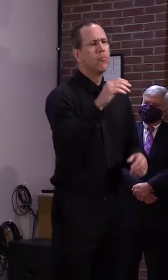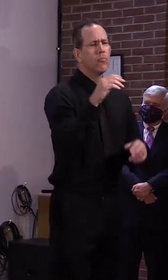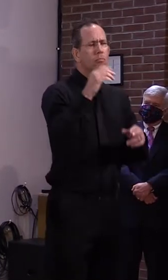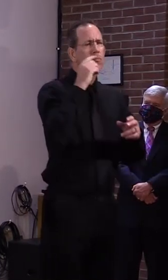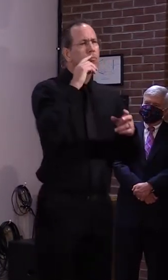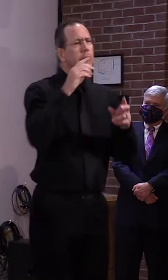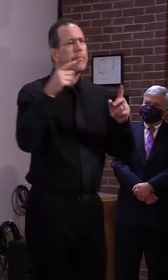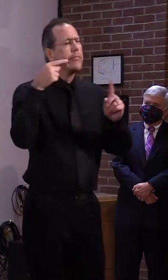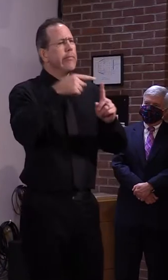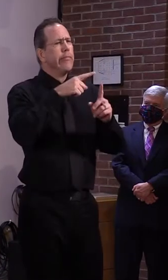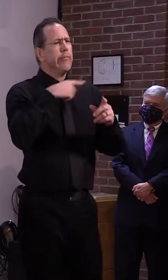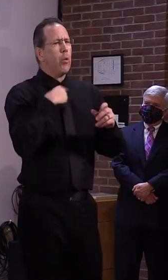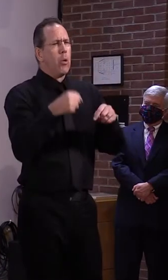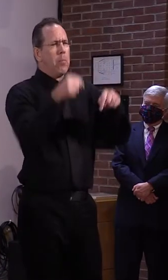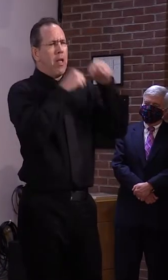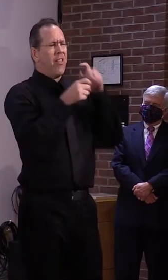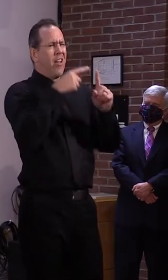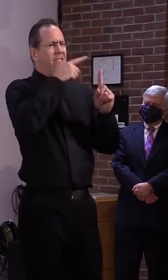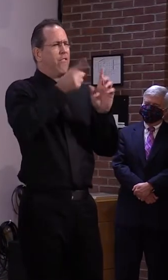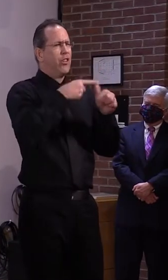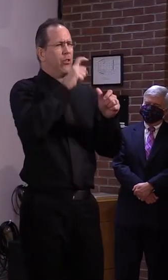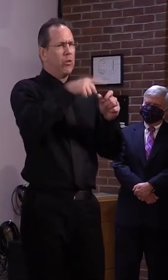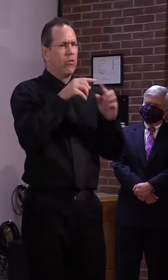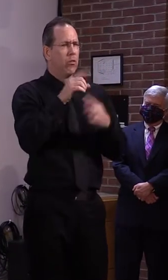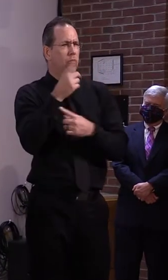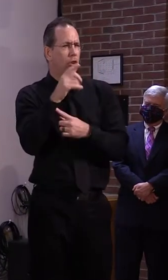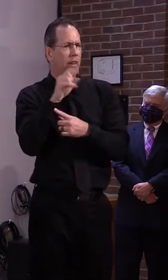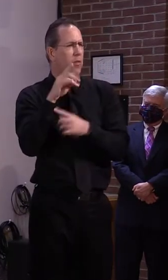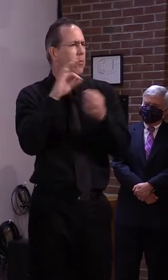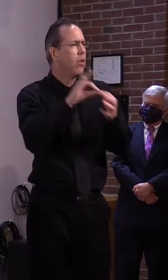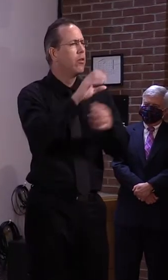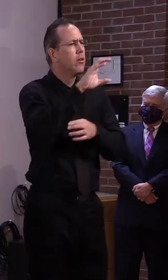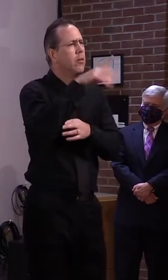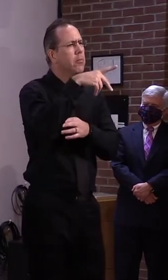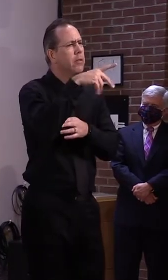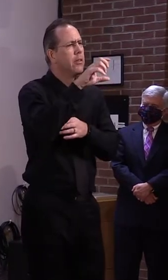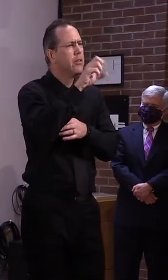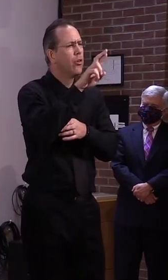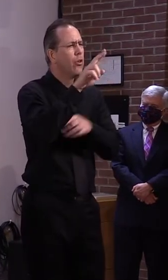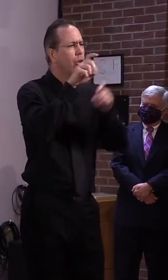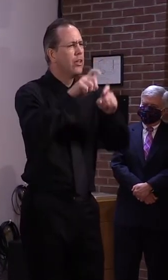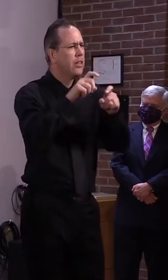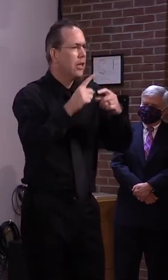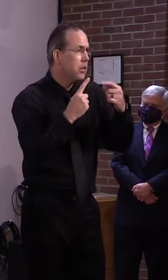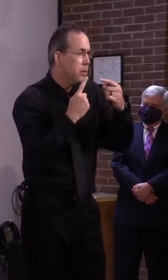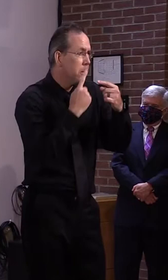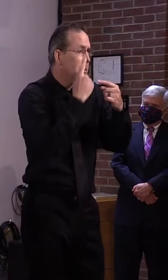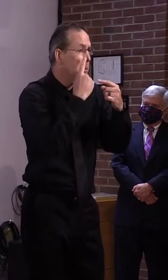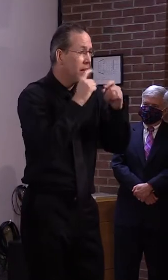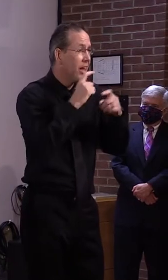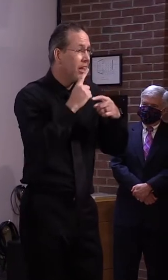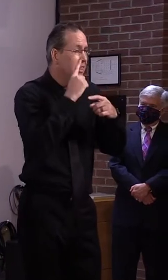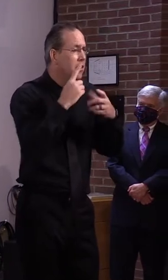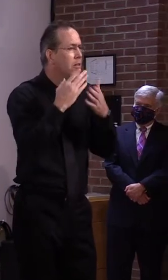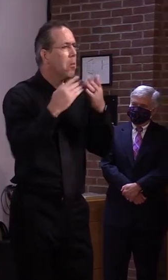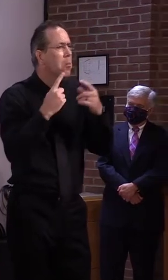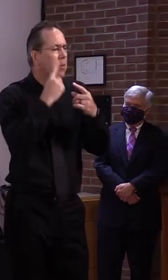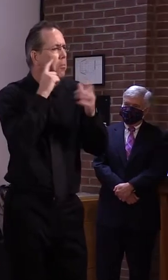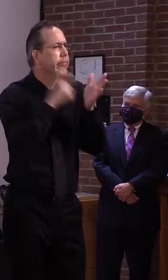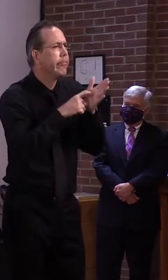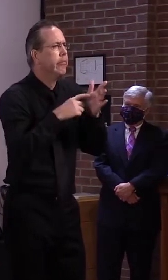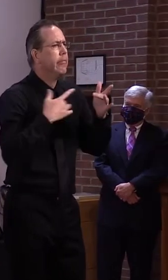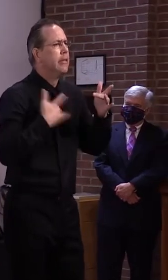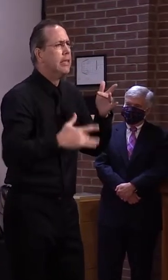A second question was, should we modify the PCR test in order to run fewer cycles,